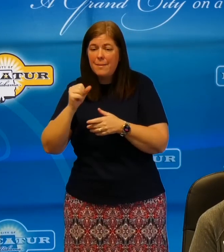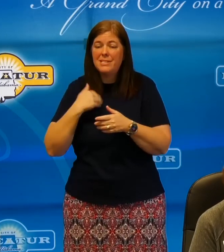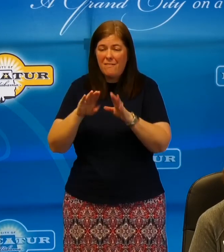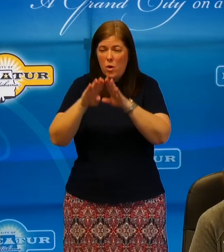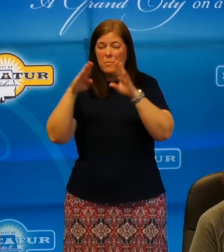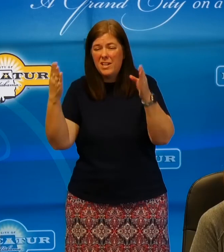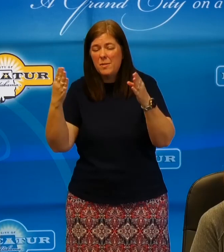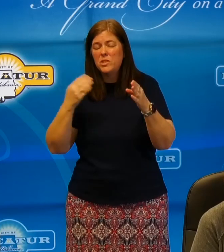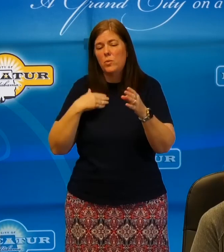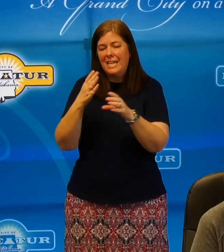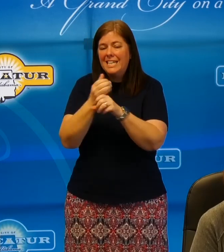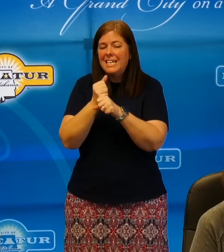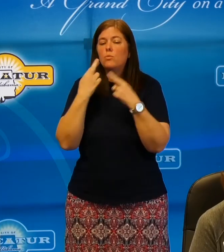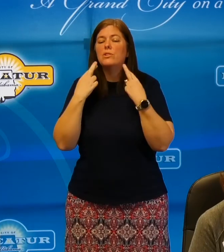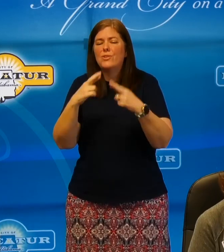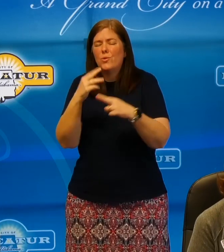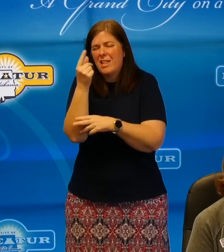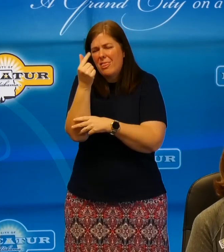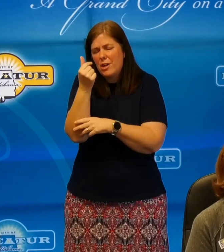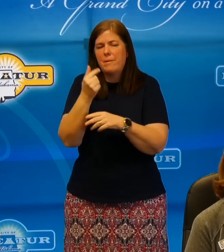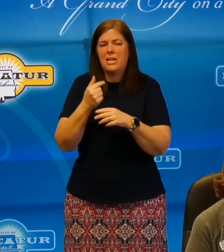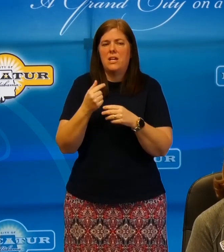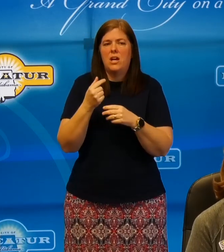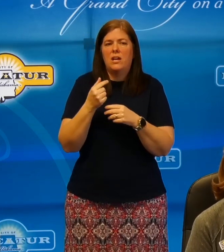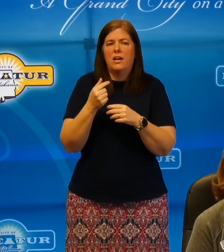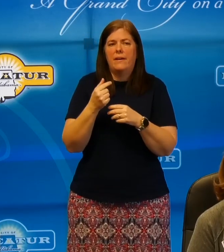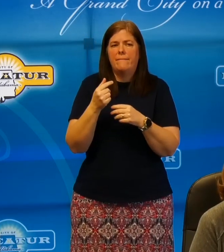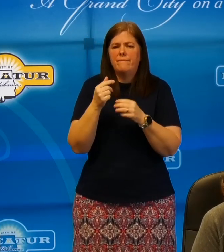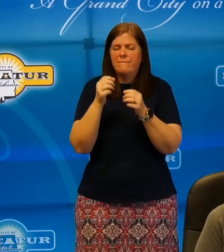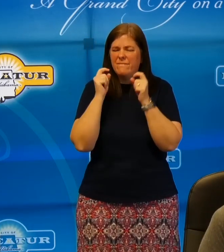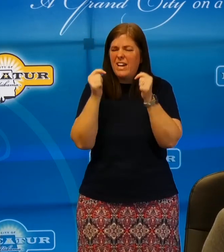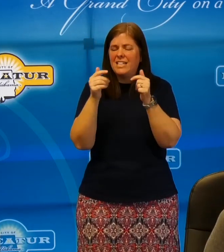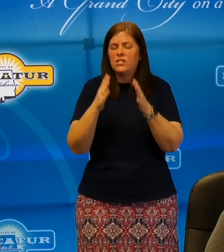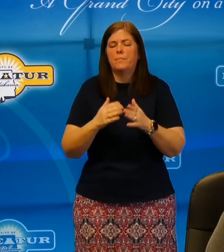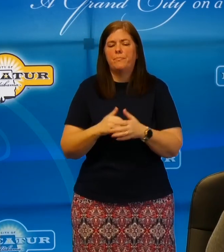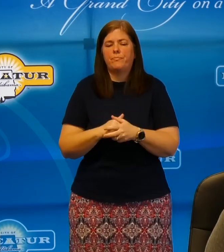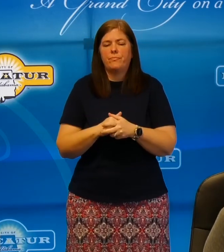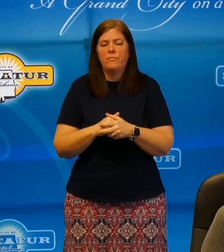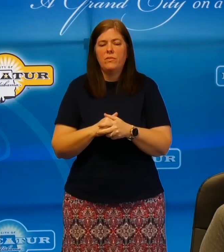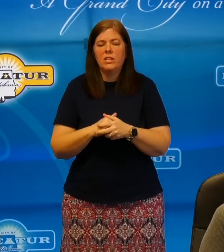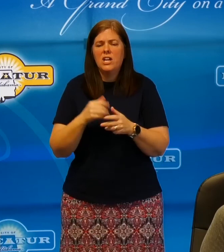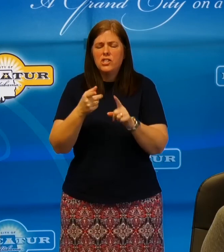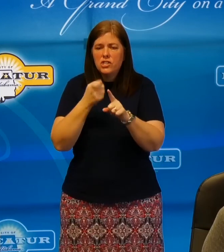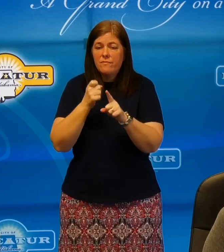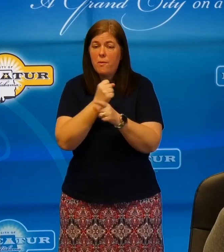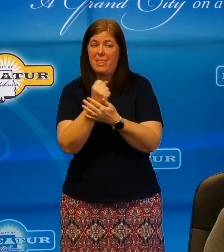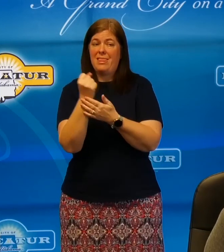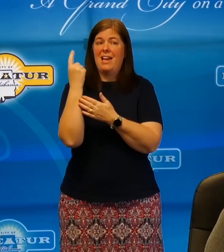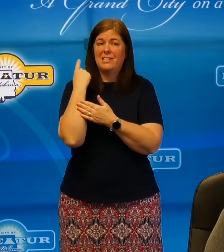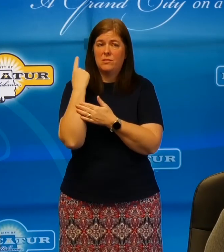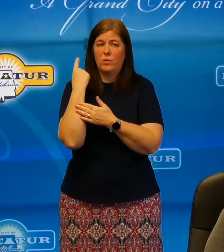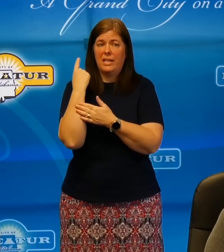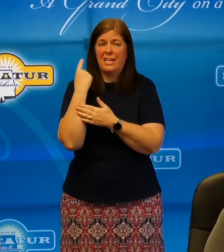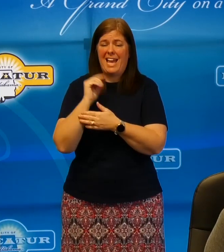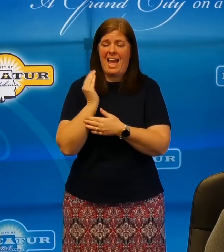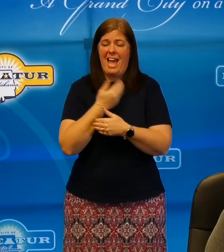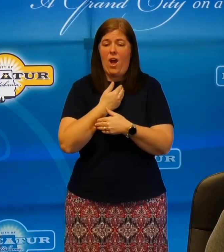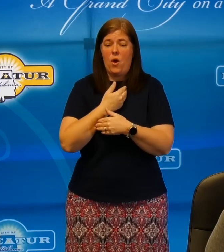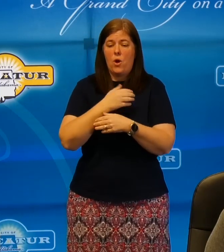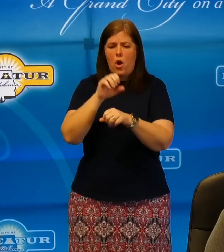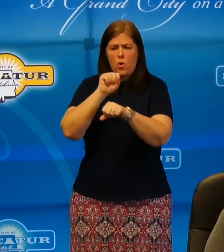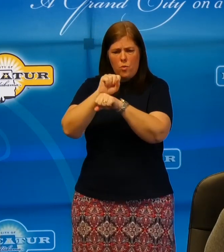results back just a little bit faster. Just to reiterate from last week, our employees are